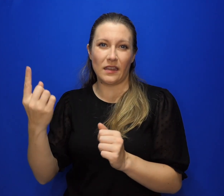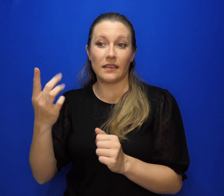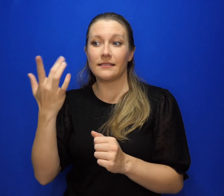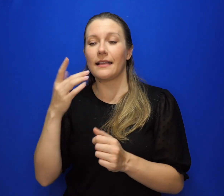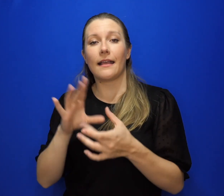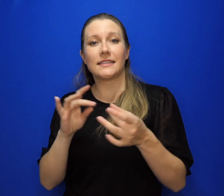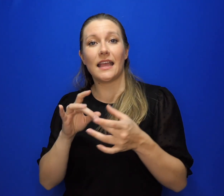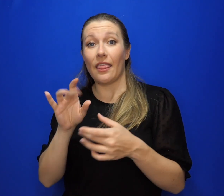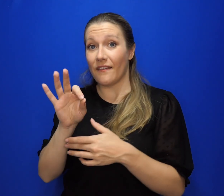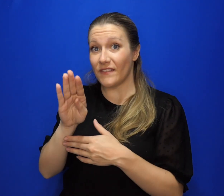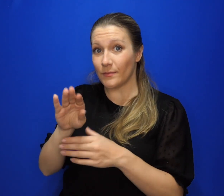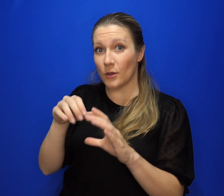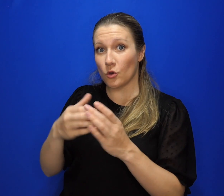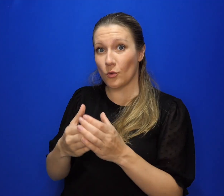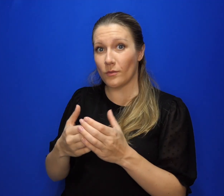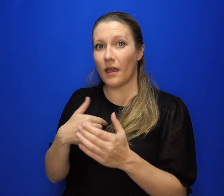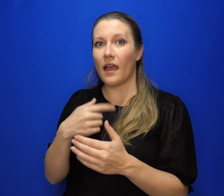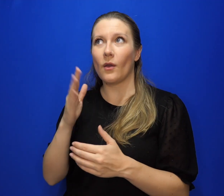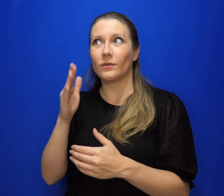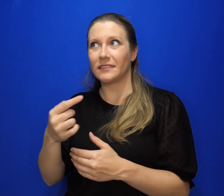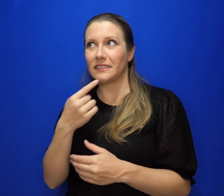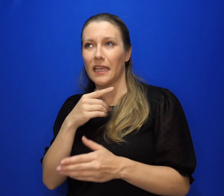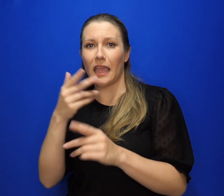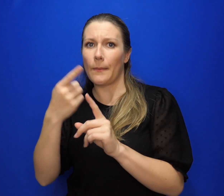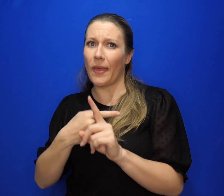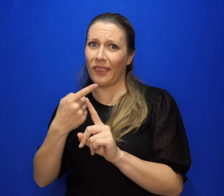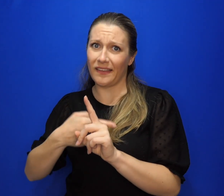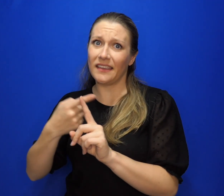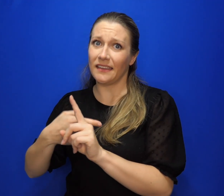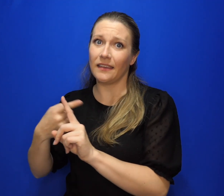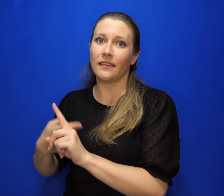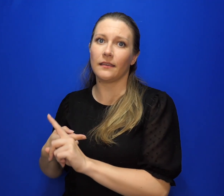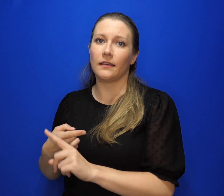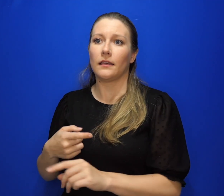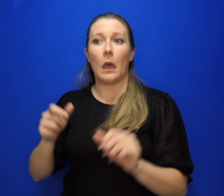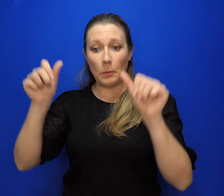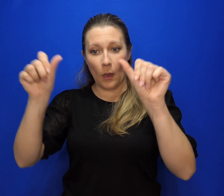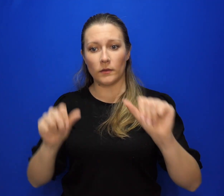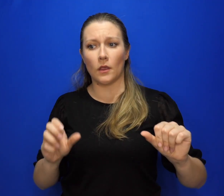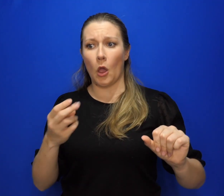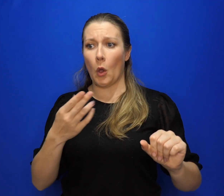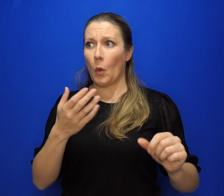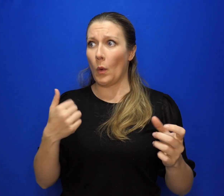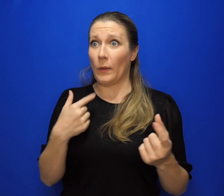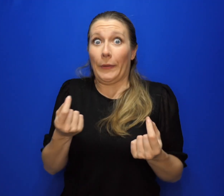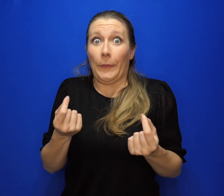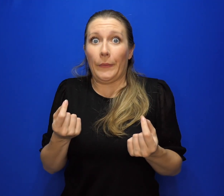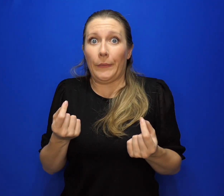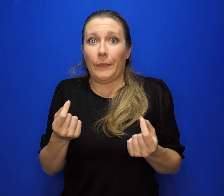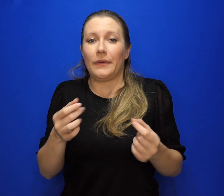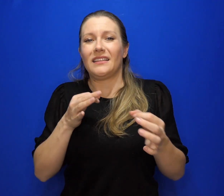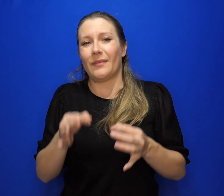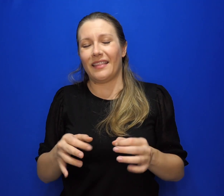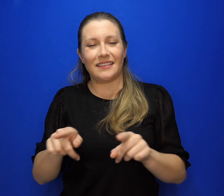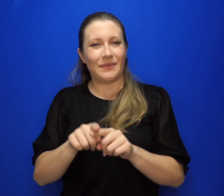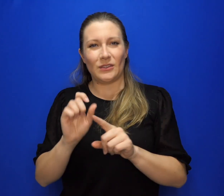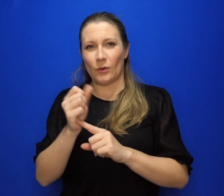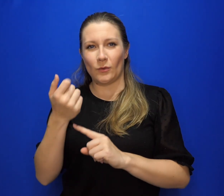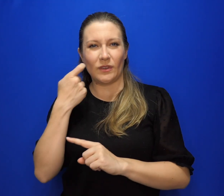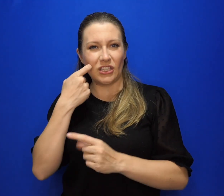say monthly. Oh my God, guys, what do I do? You know what I mean? So, and I think it goes along with just kind